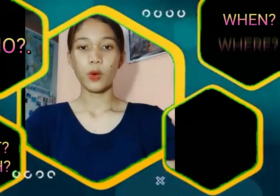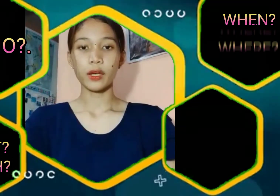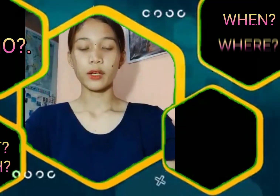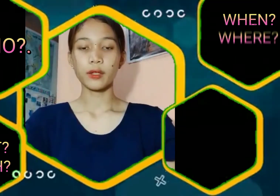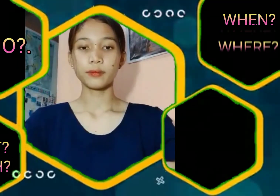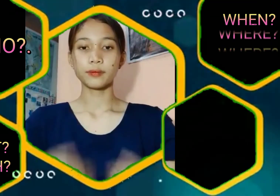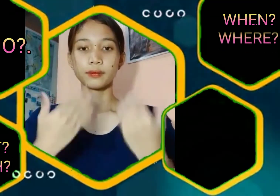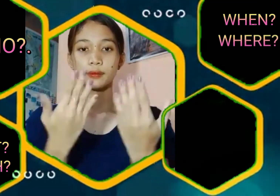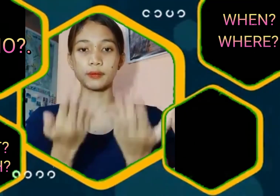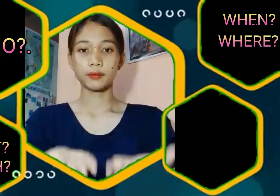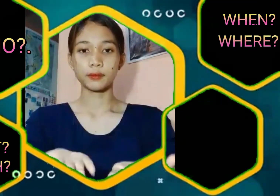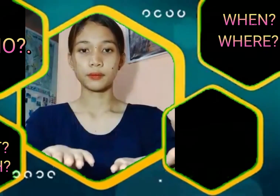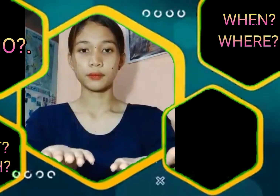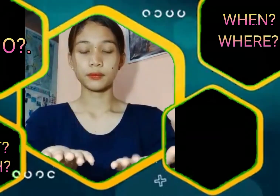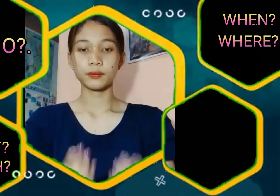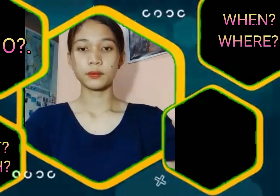where,